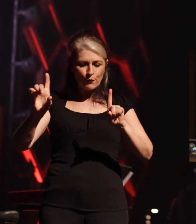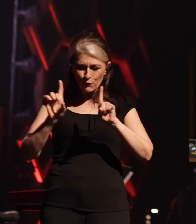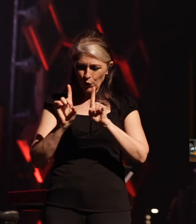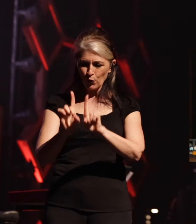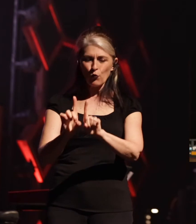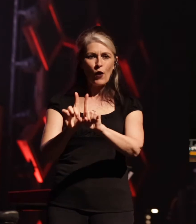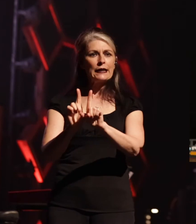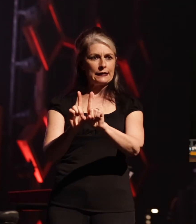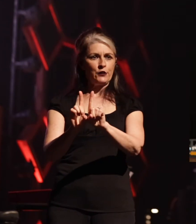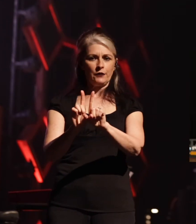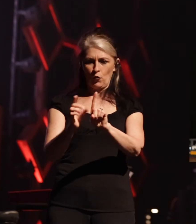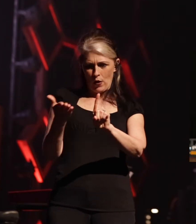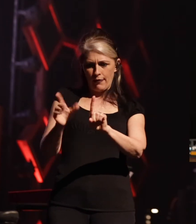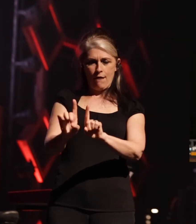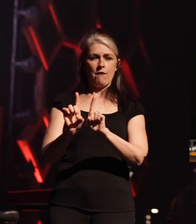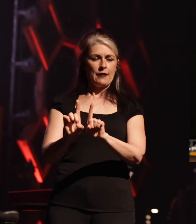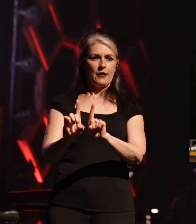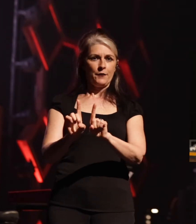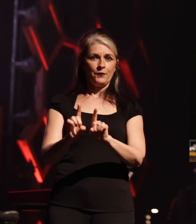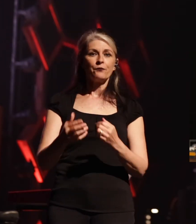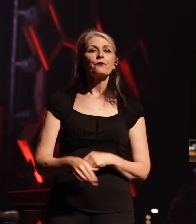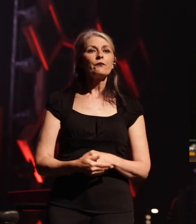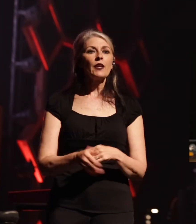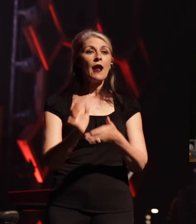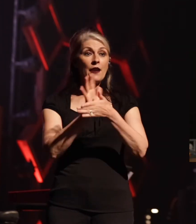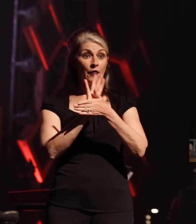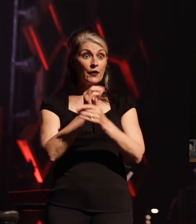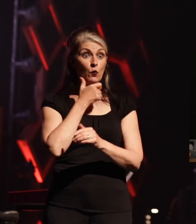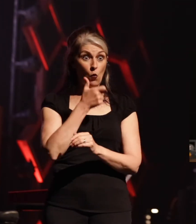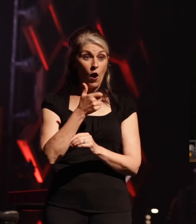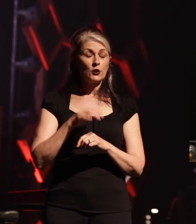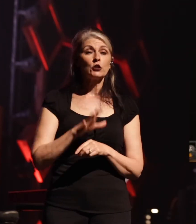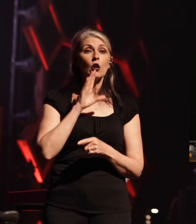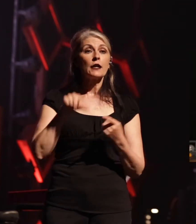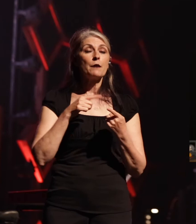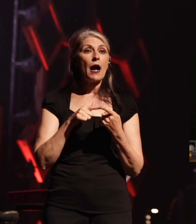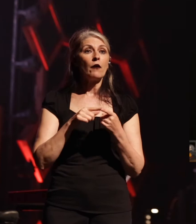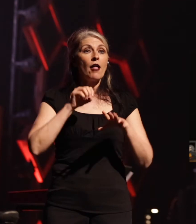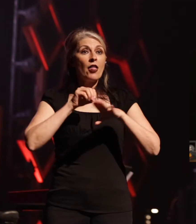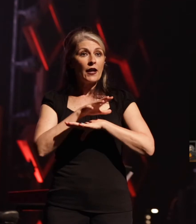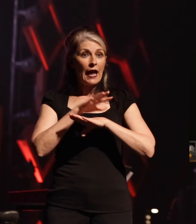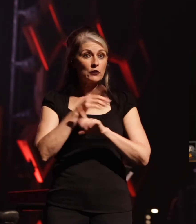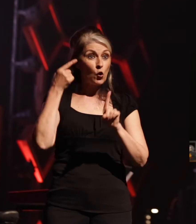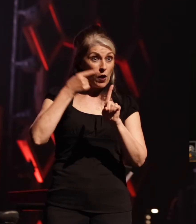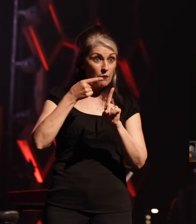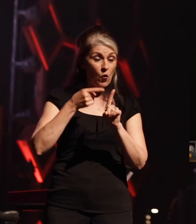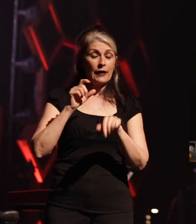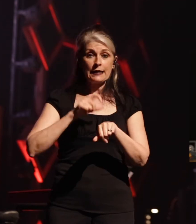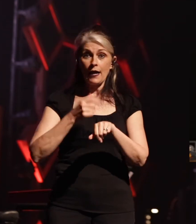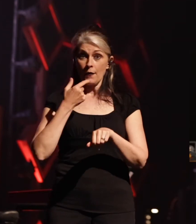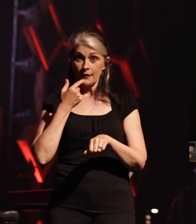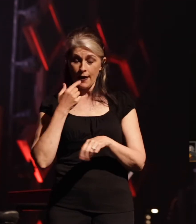your side. And even the video we just watched earlier of Alma mentioning how their counselor at one point in time said this to her, that